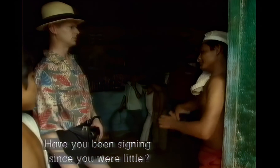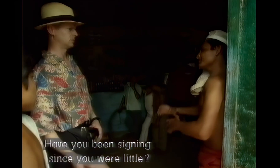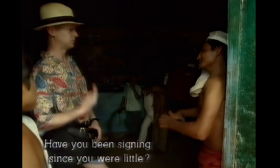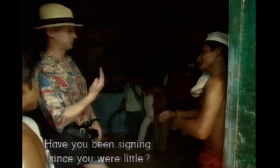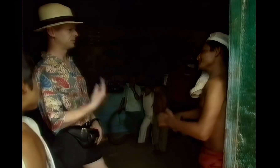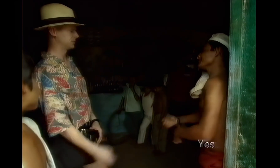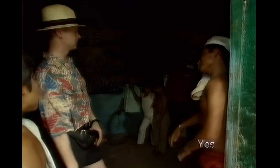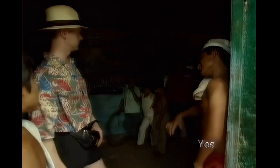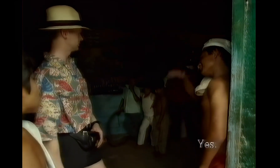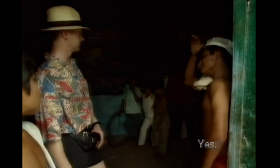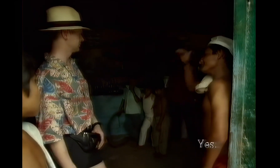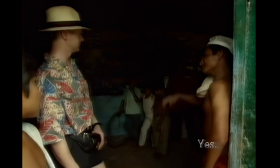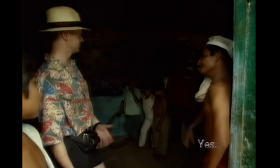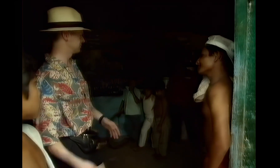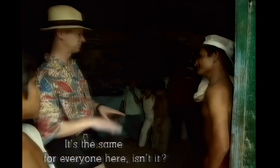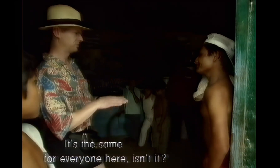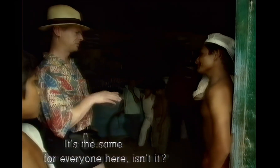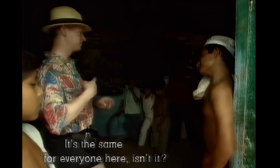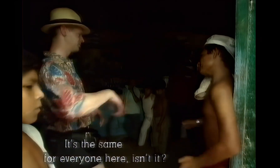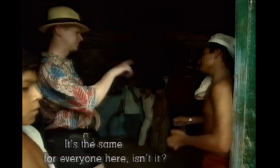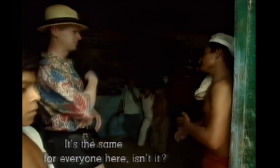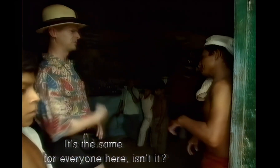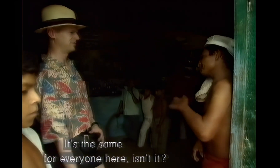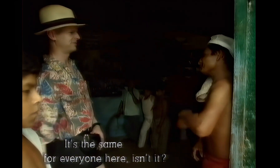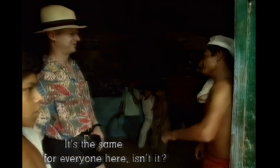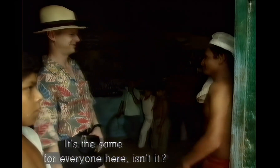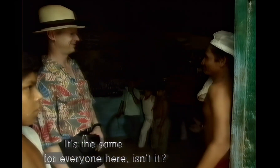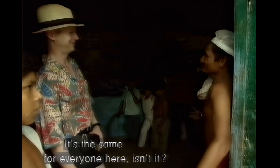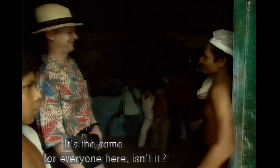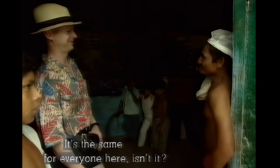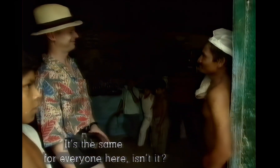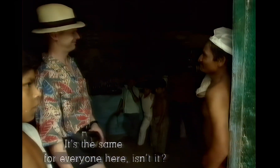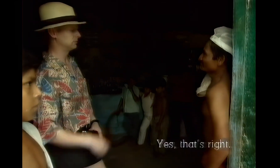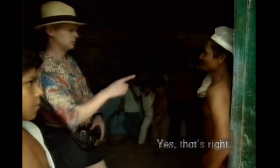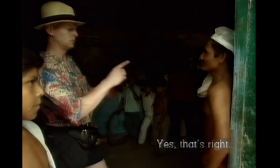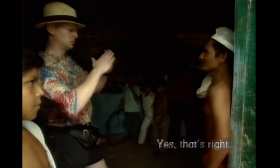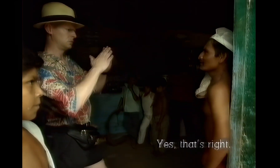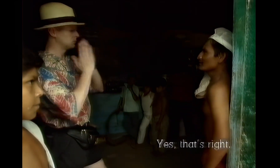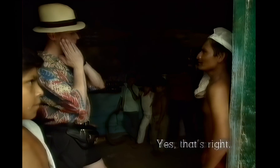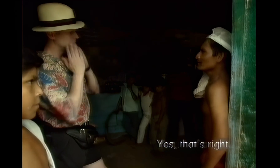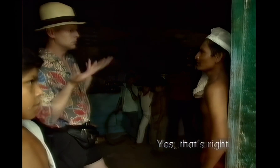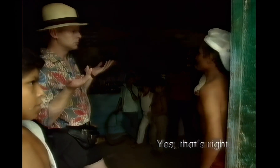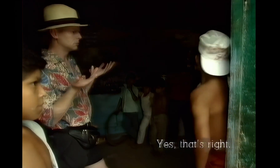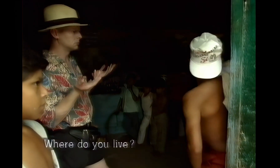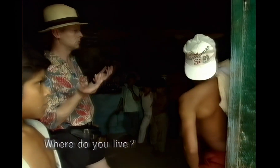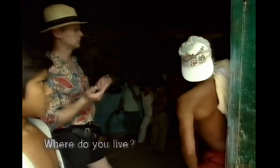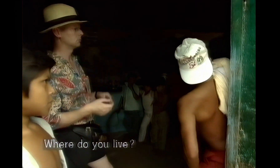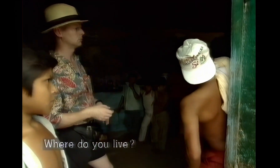Yes, Good. So it's the same for everyone here, isn't it? yes, that's right. So where do you live? Where's your house? Over